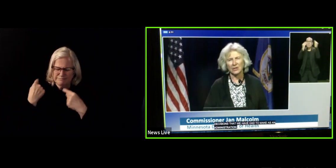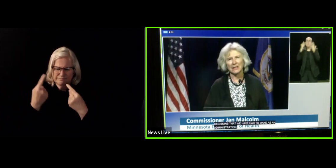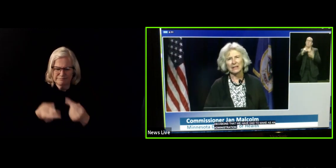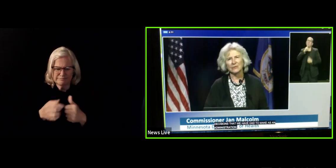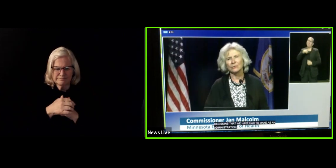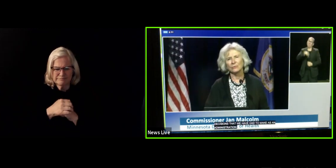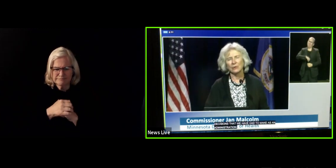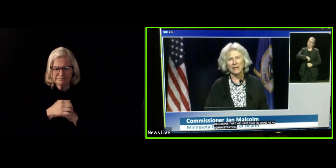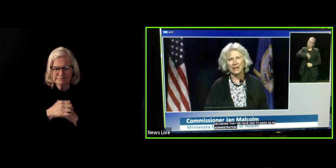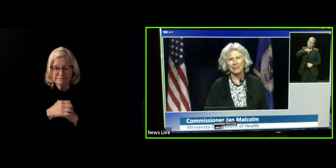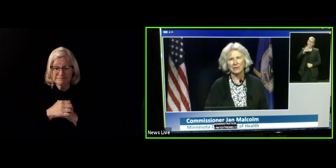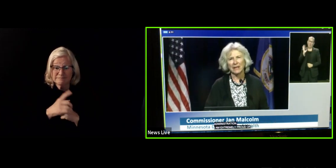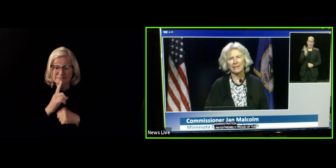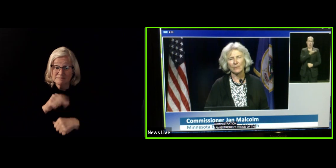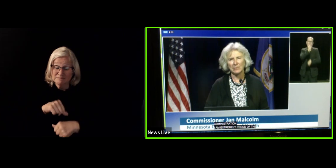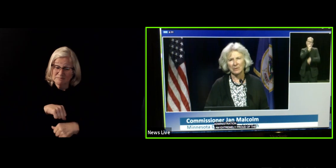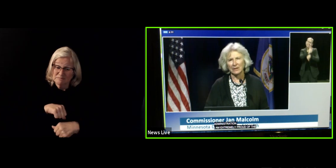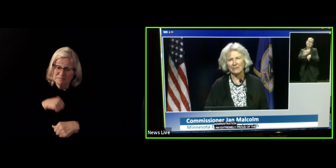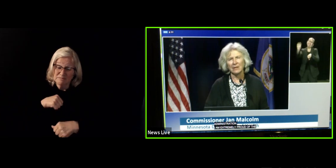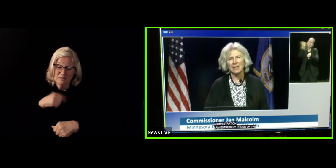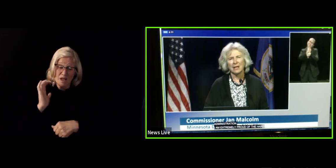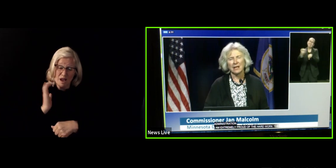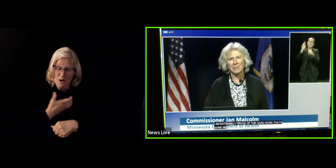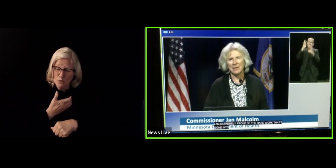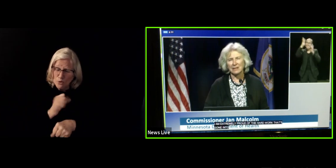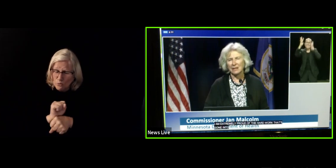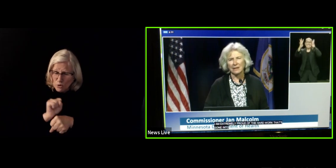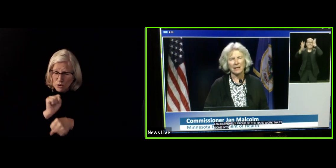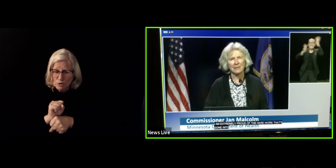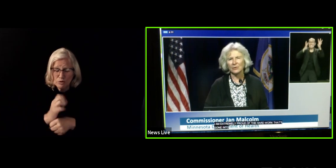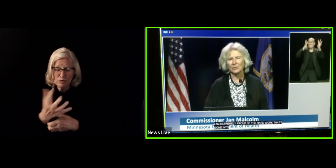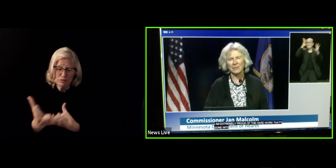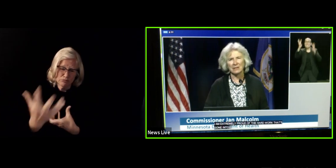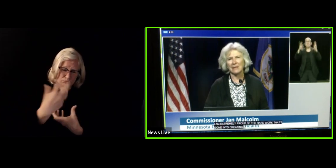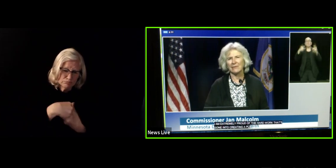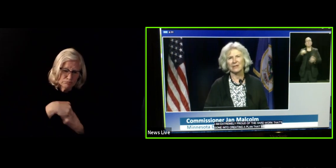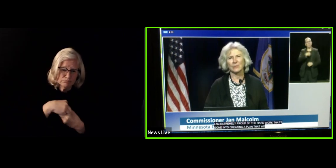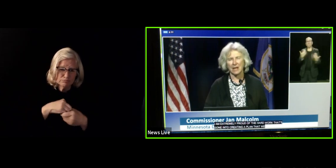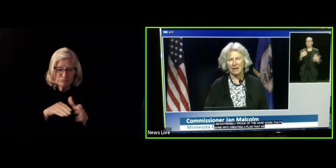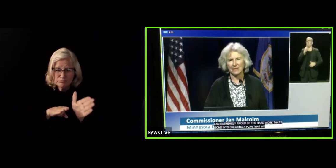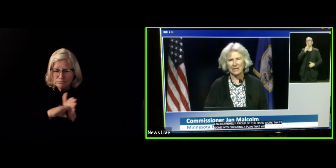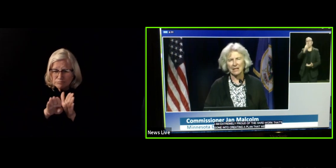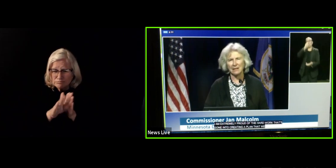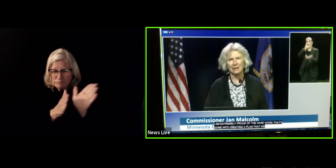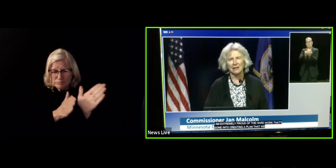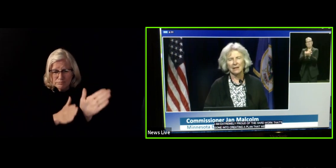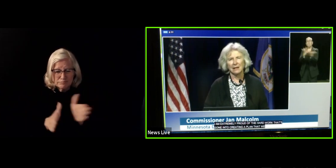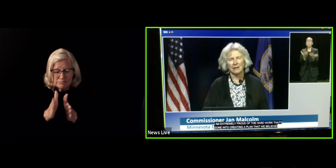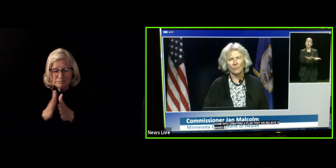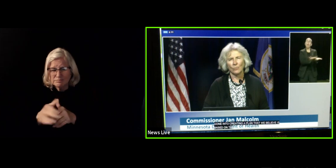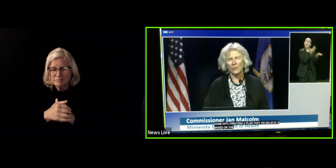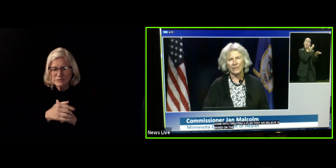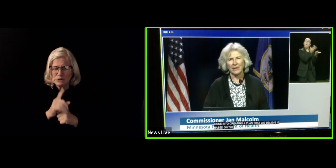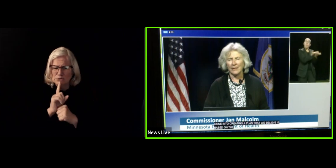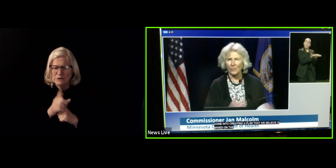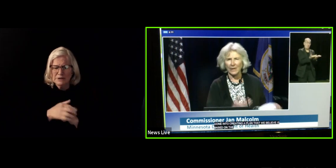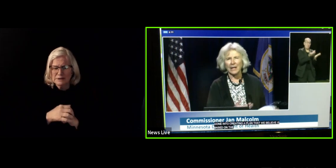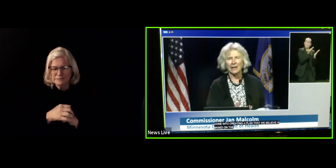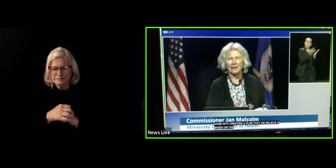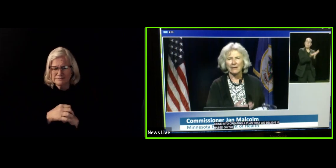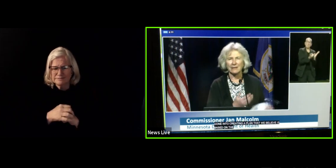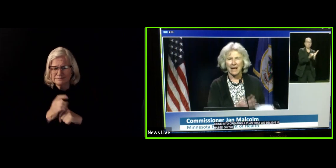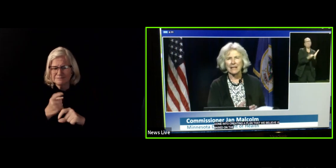gone into creating a plan that we believe is based on the absolute best evidence we have today, with, on the